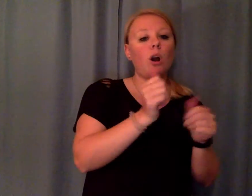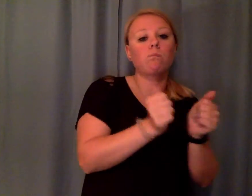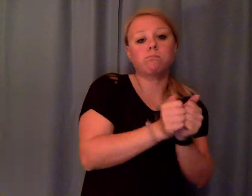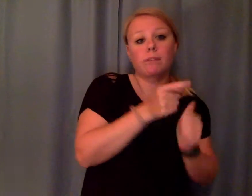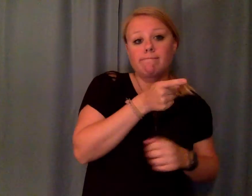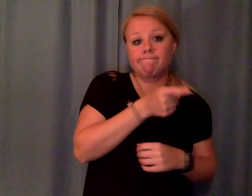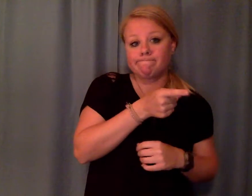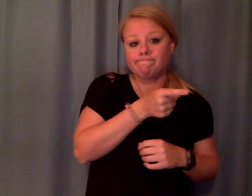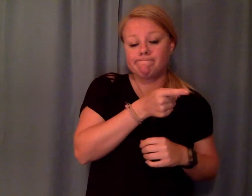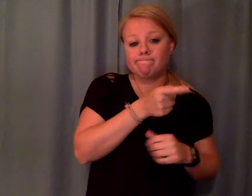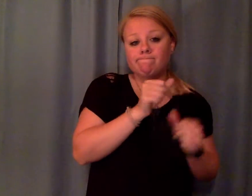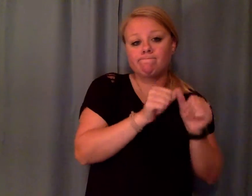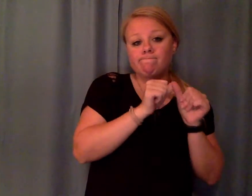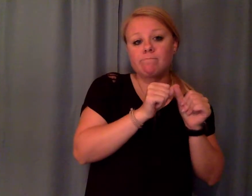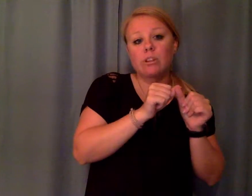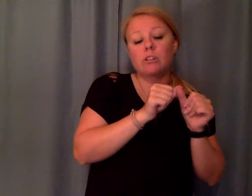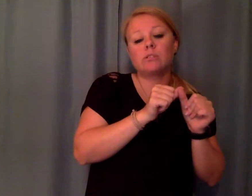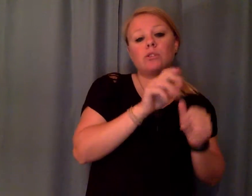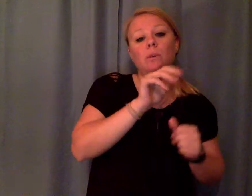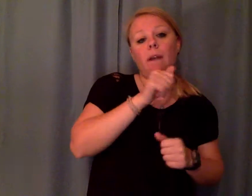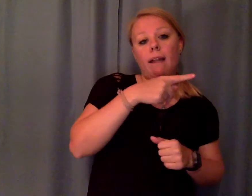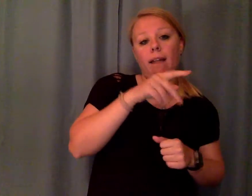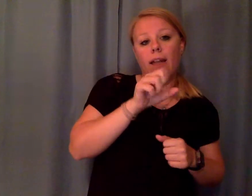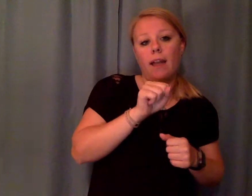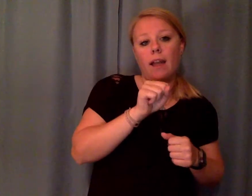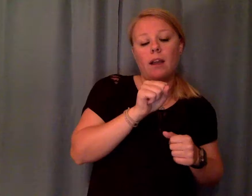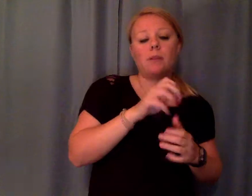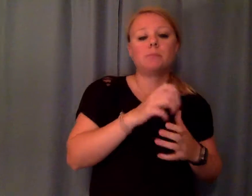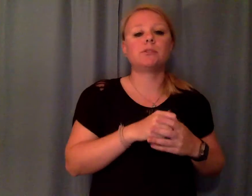development. And I'd like to continue my app club and find other